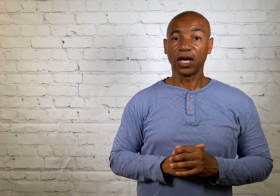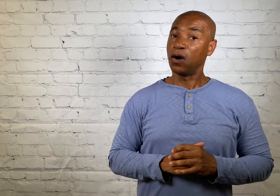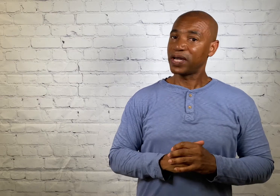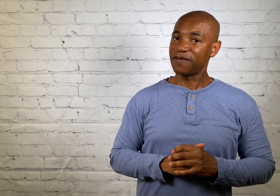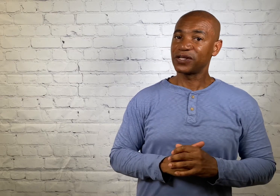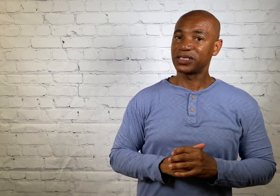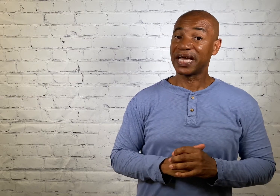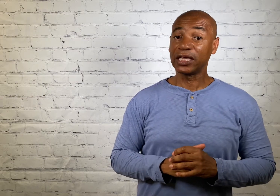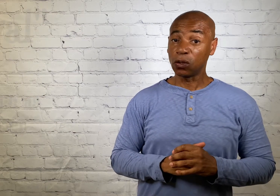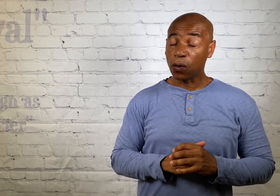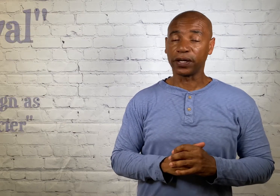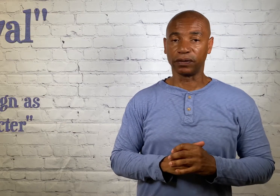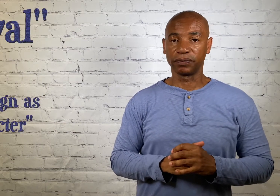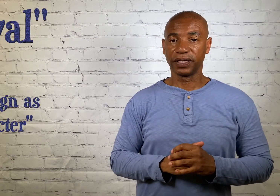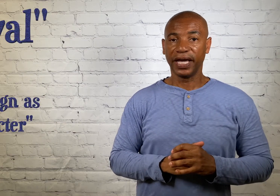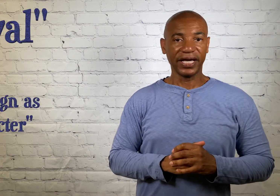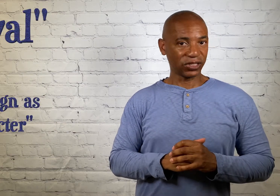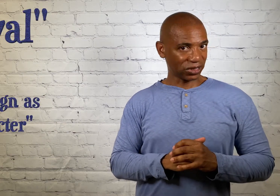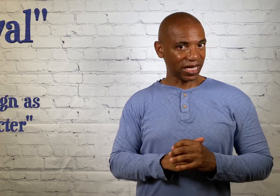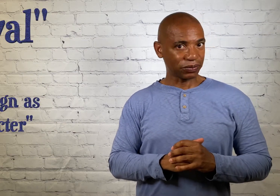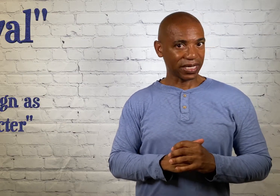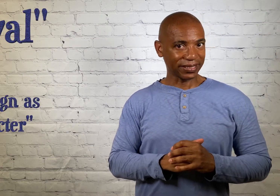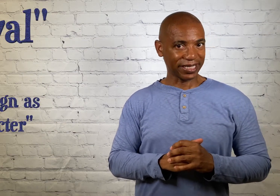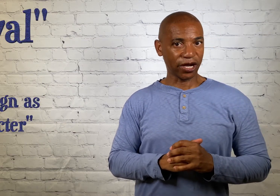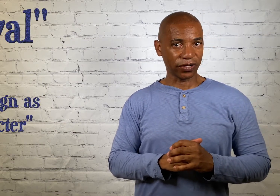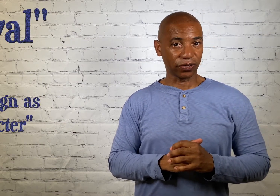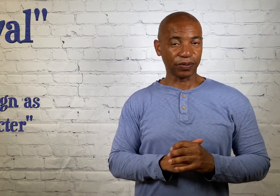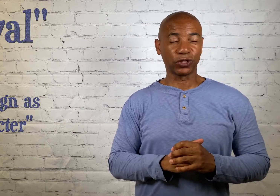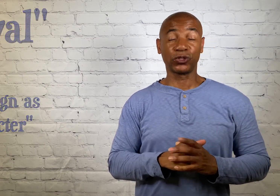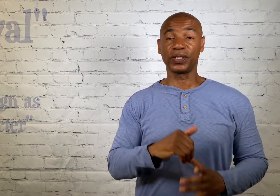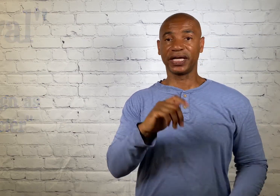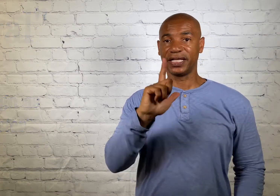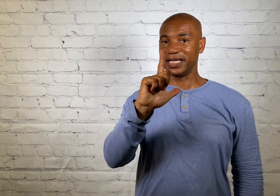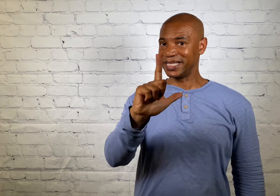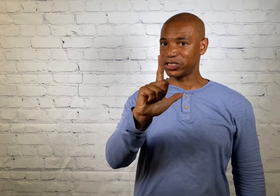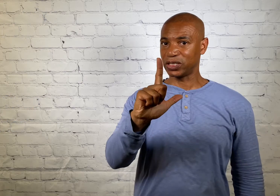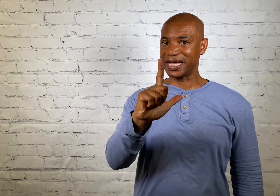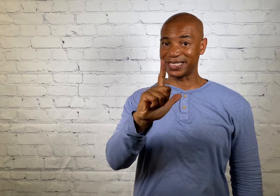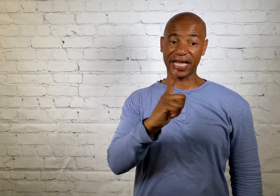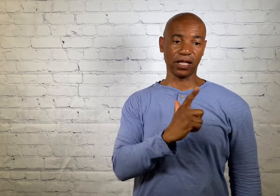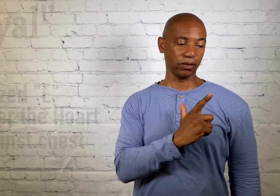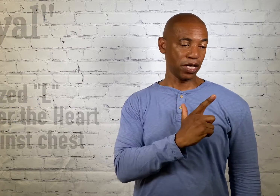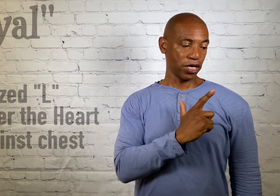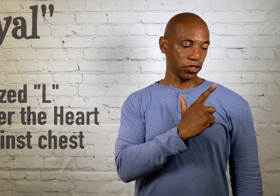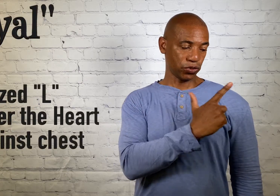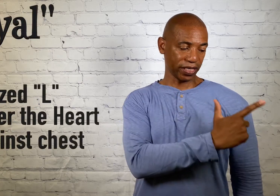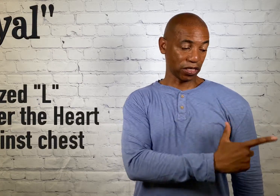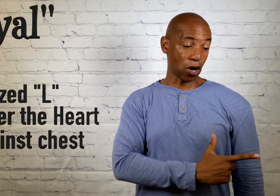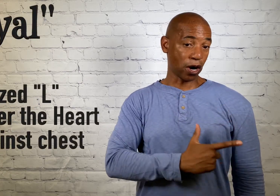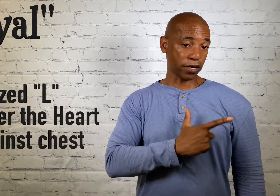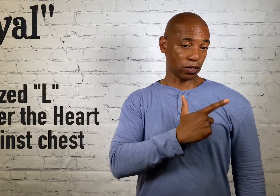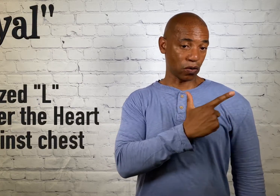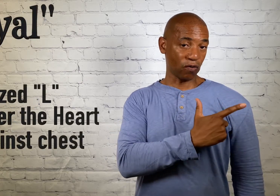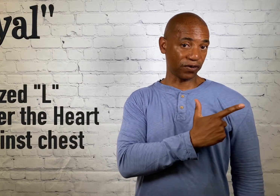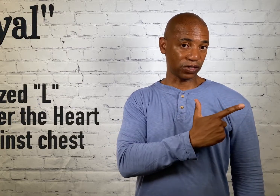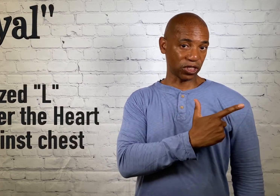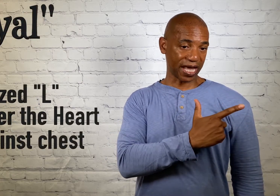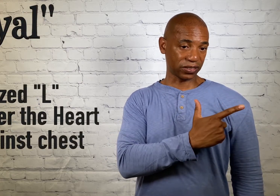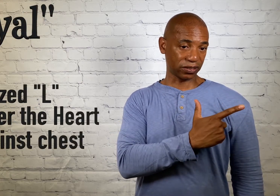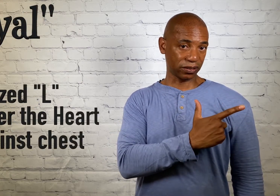Okay, for the sign loyal, it's the same sign as character, but you're doing an initialized L. You're doing an arc over the chest, the